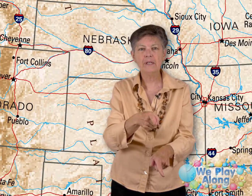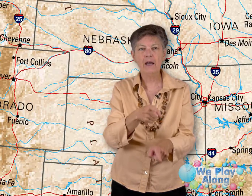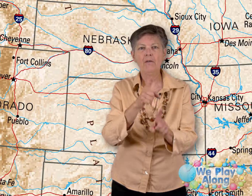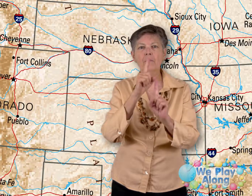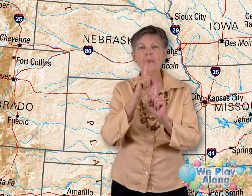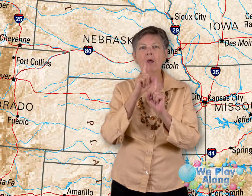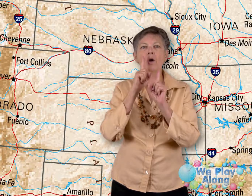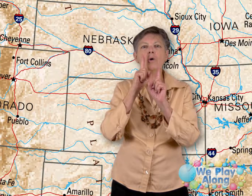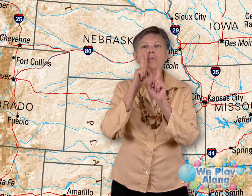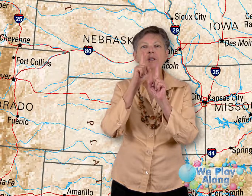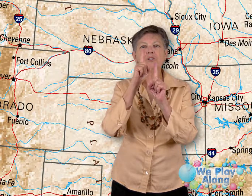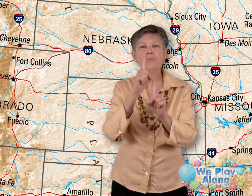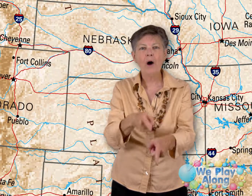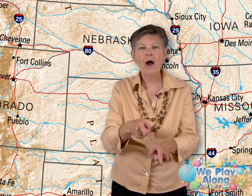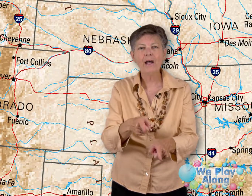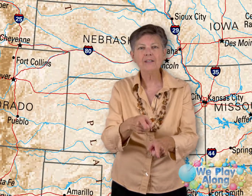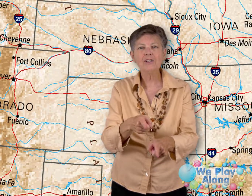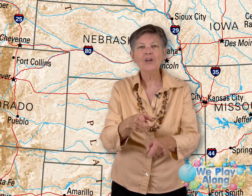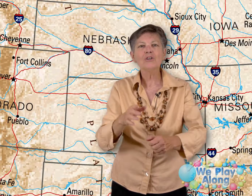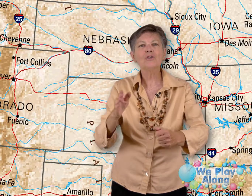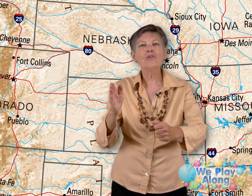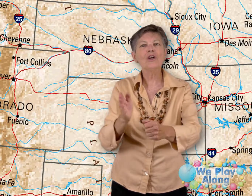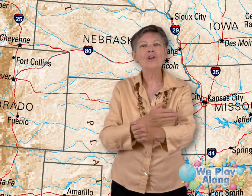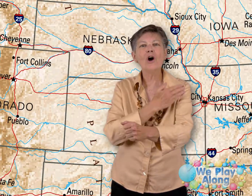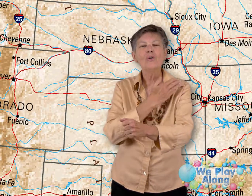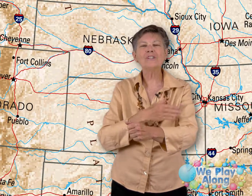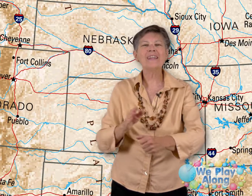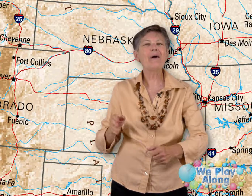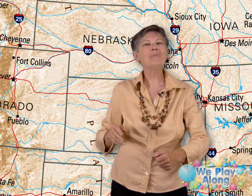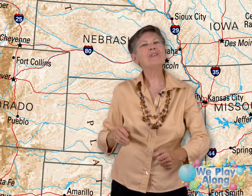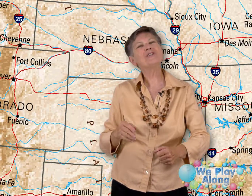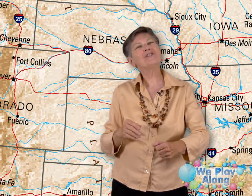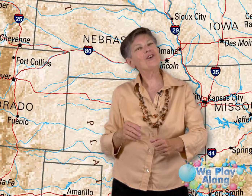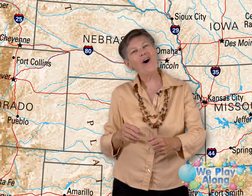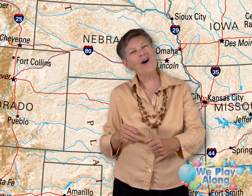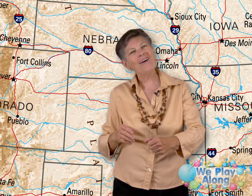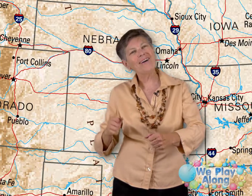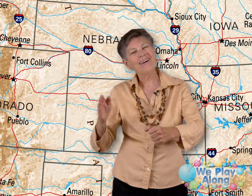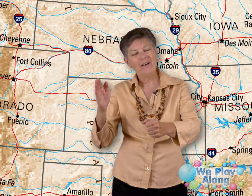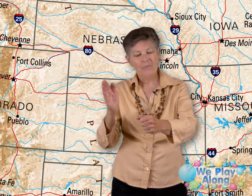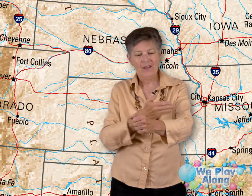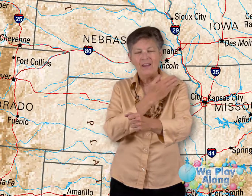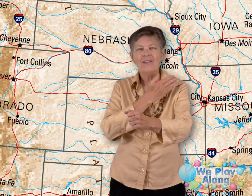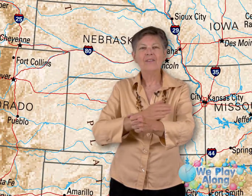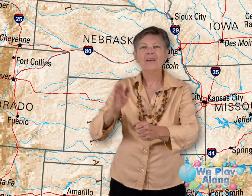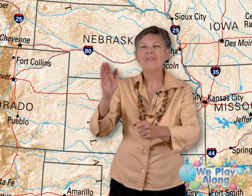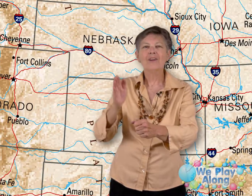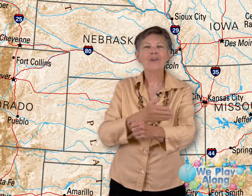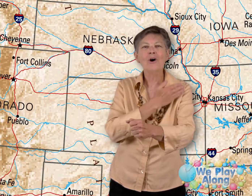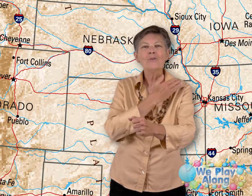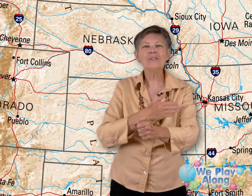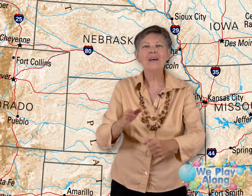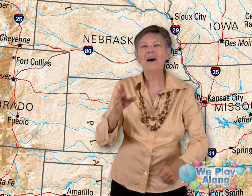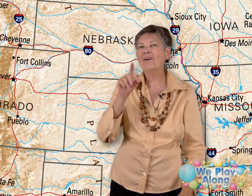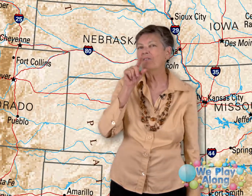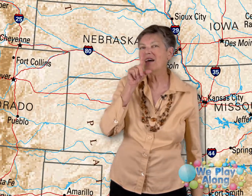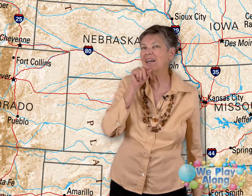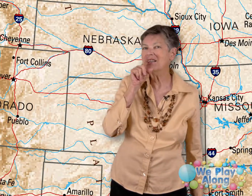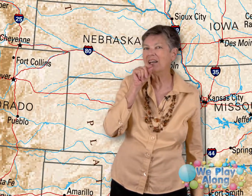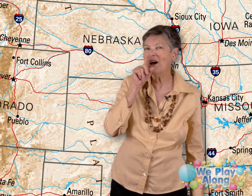down. Responds to the notes, and that would be the song. The notes of the dove.